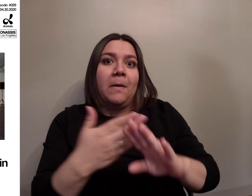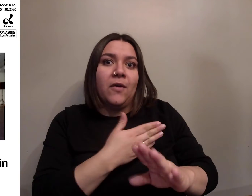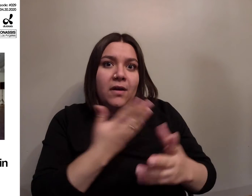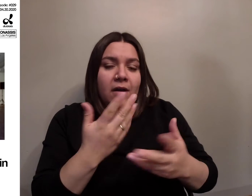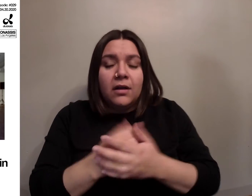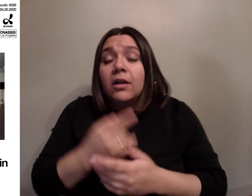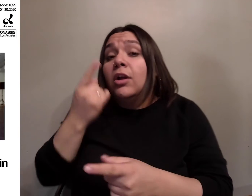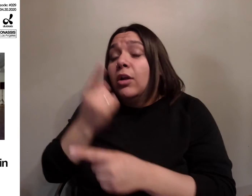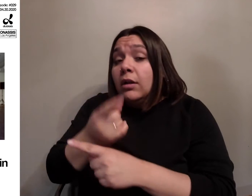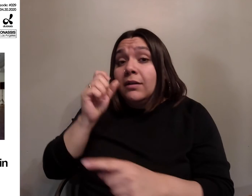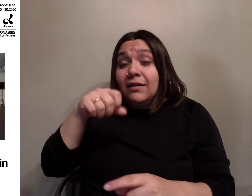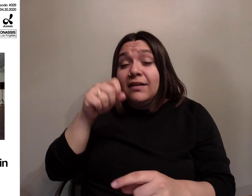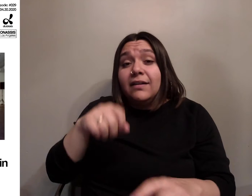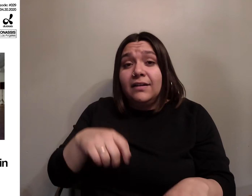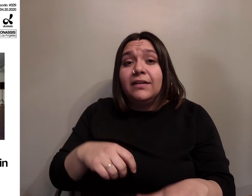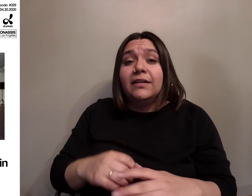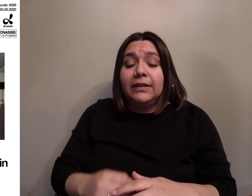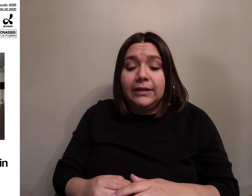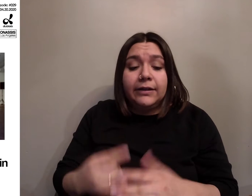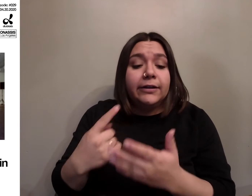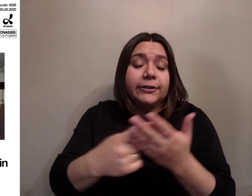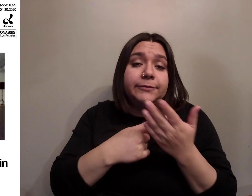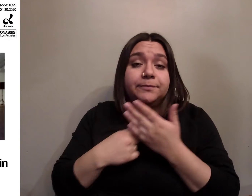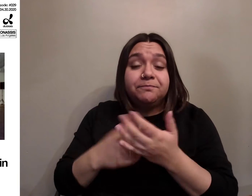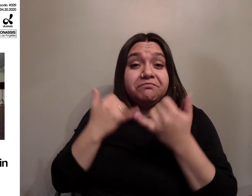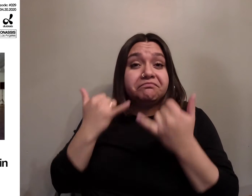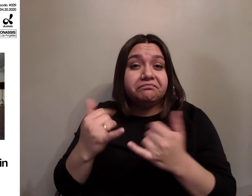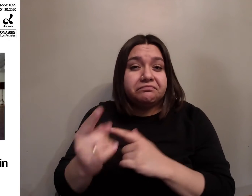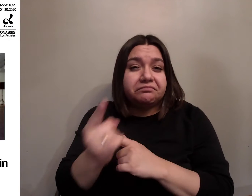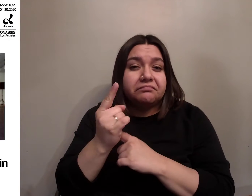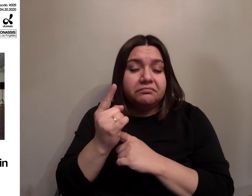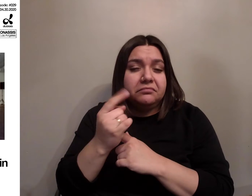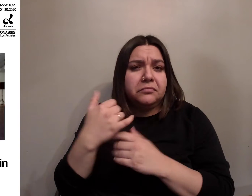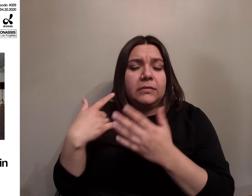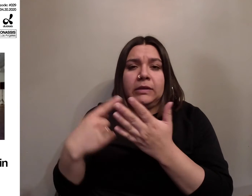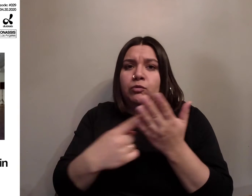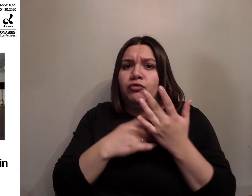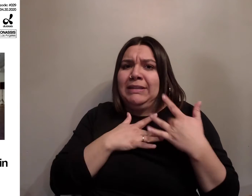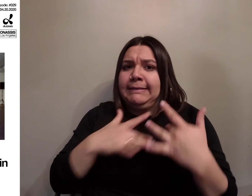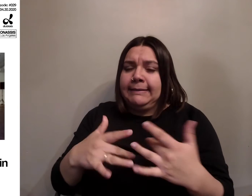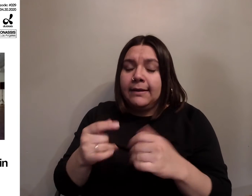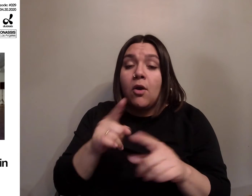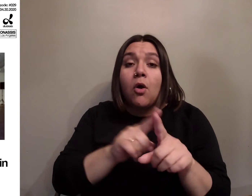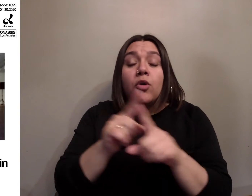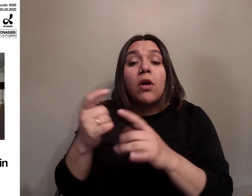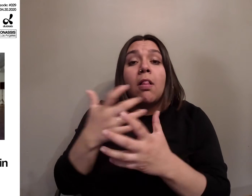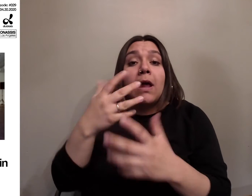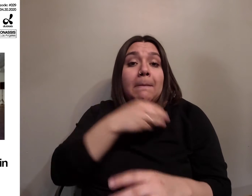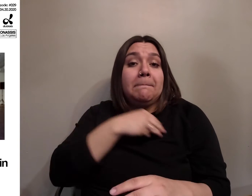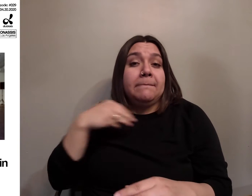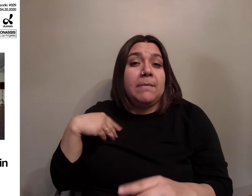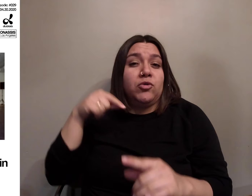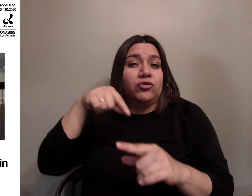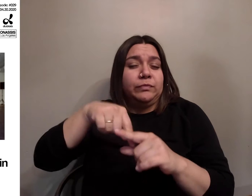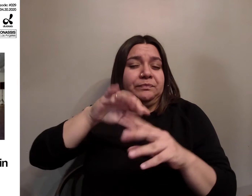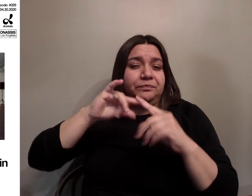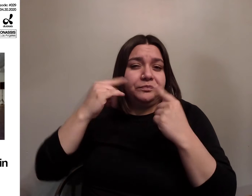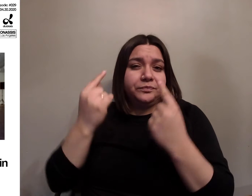of loved ones that are related to the pandemic, or have experienced